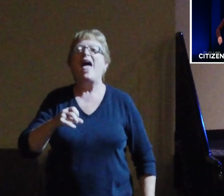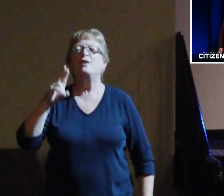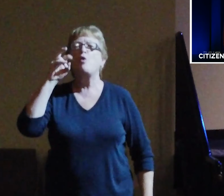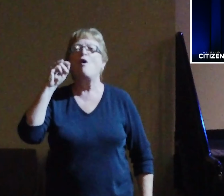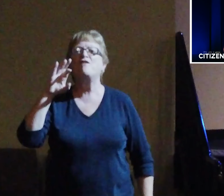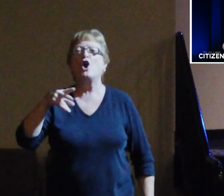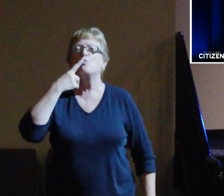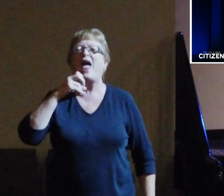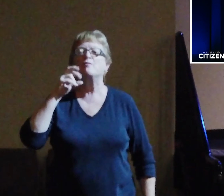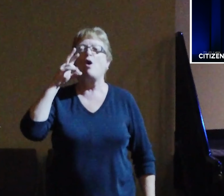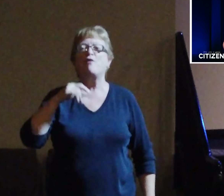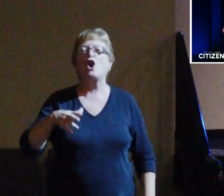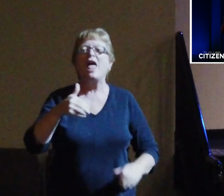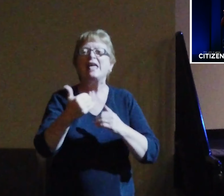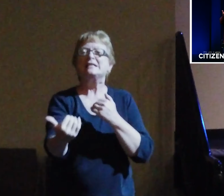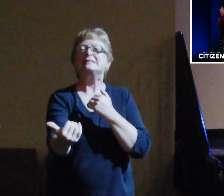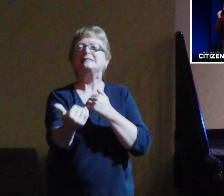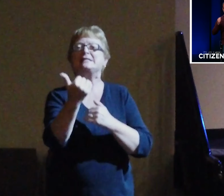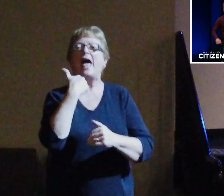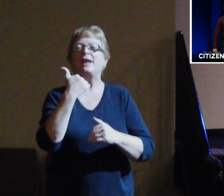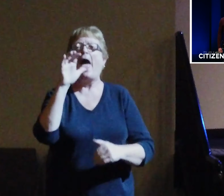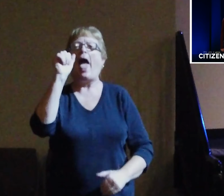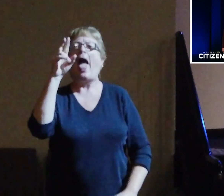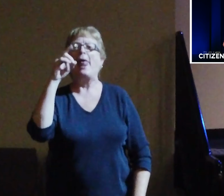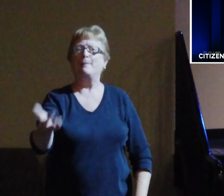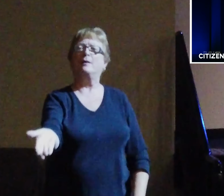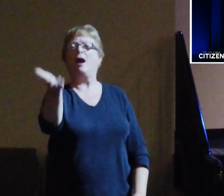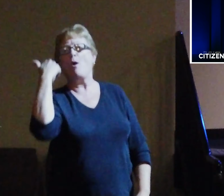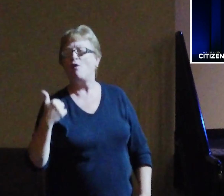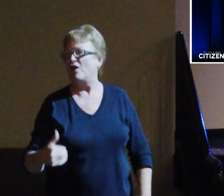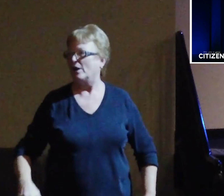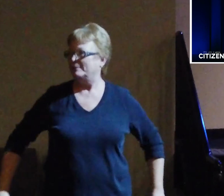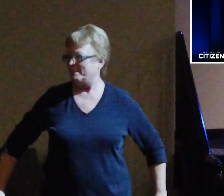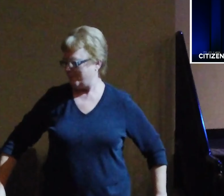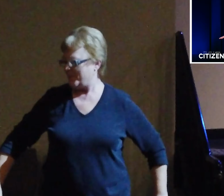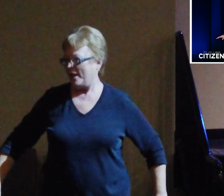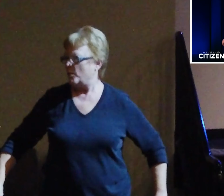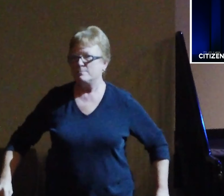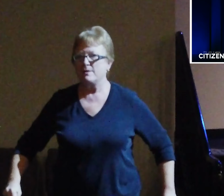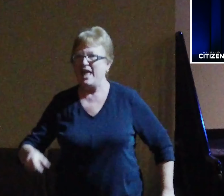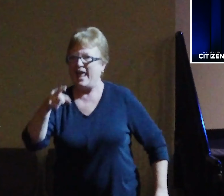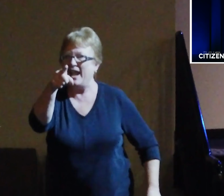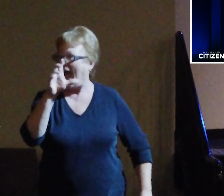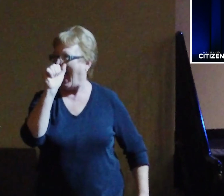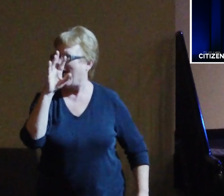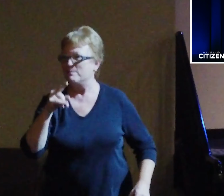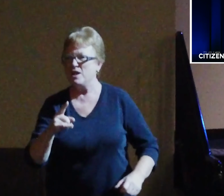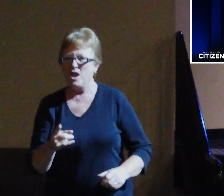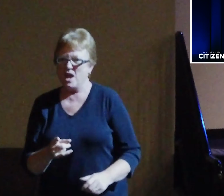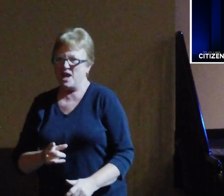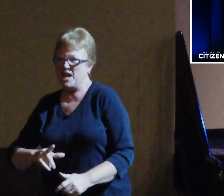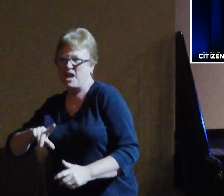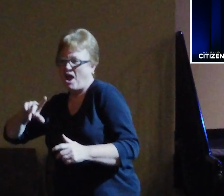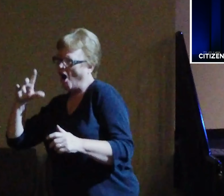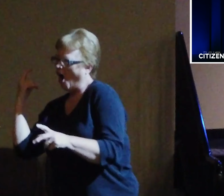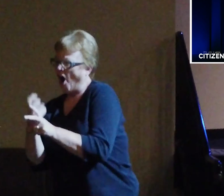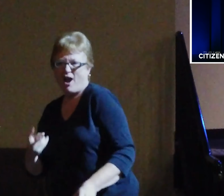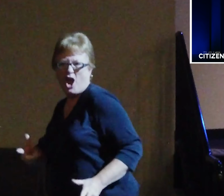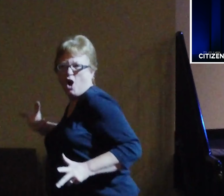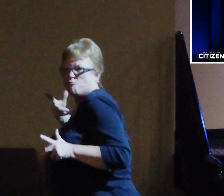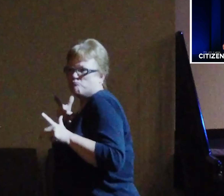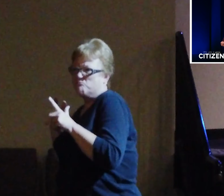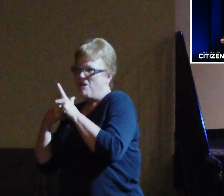Red Rover, Red Rover, Adam, come over. And then Adam would leave his team and bolt. He would run as hard as